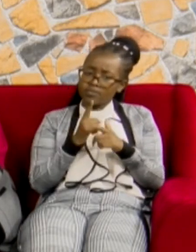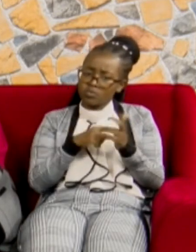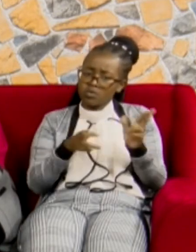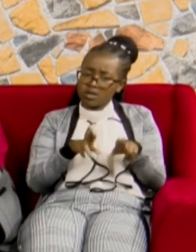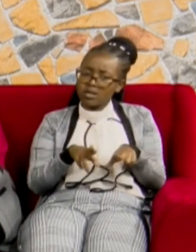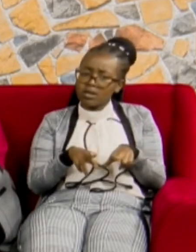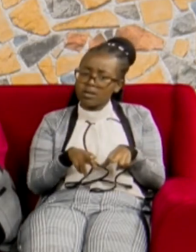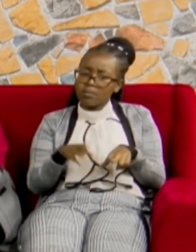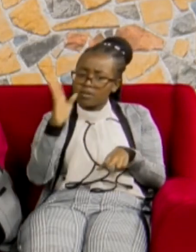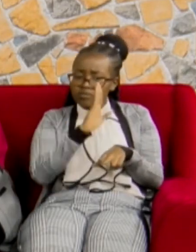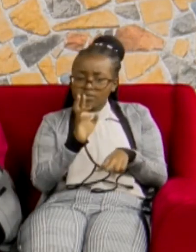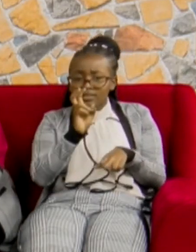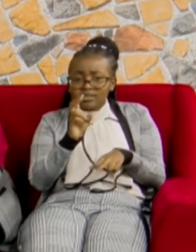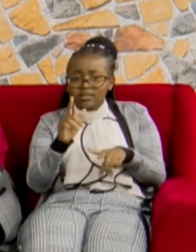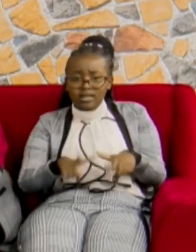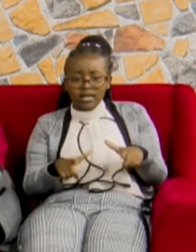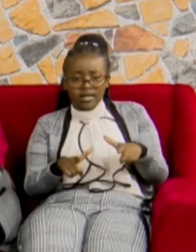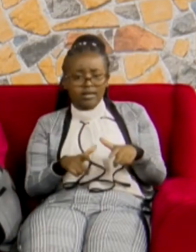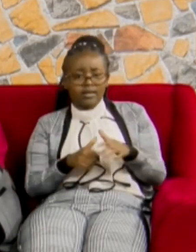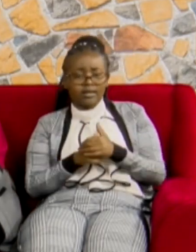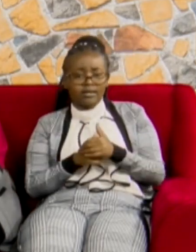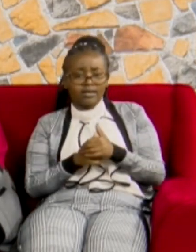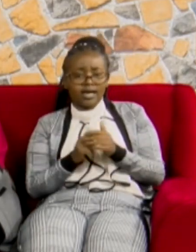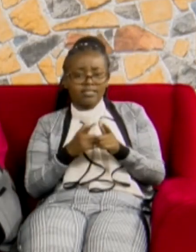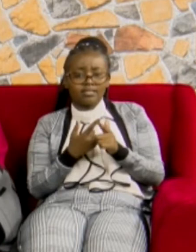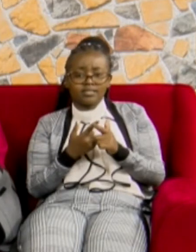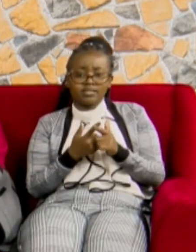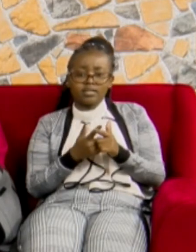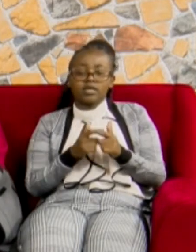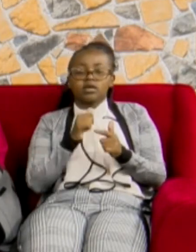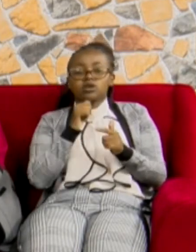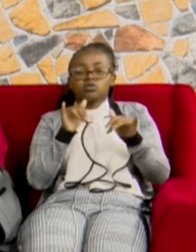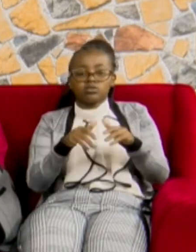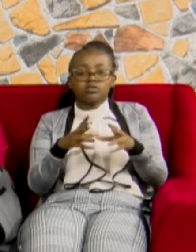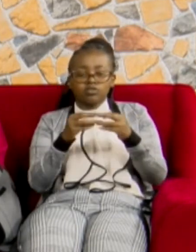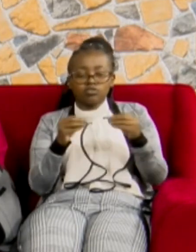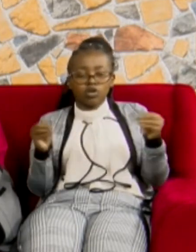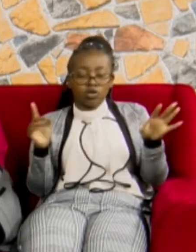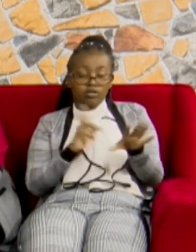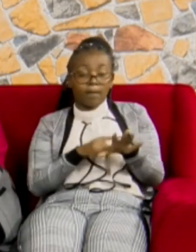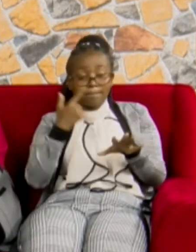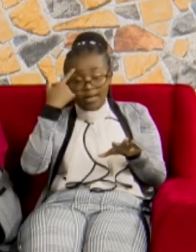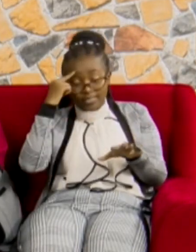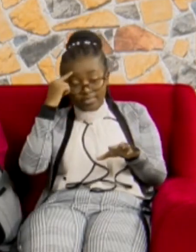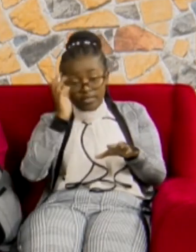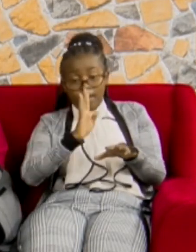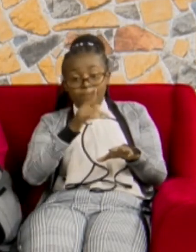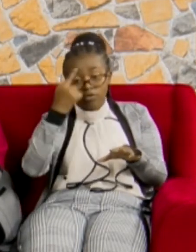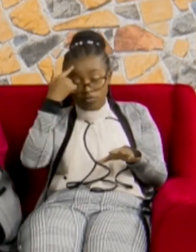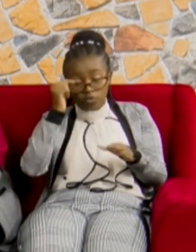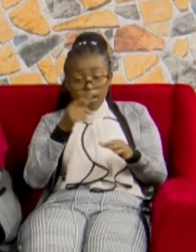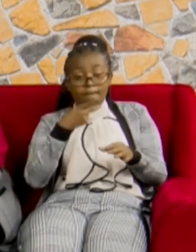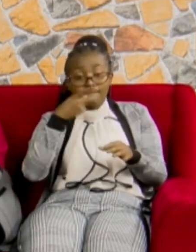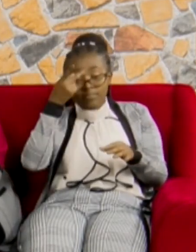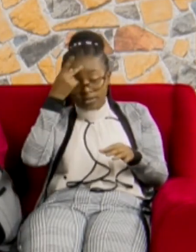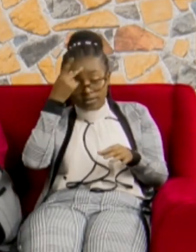happened? You know, like, I've never seen that in my life, and then they can't stand it for a long period of time. So that, I think, speaking from a parent's point